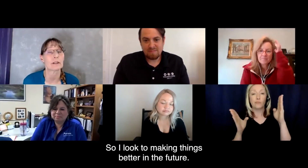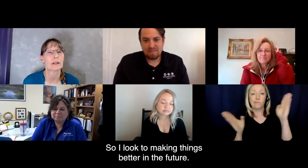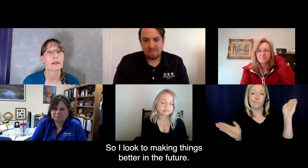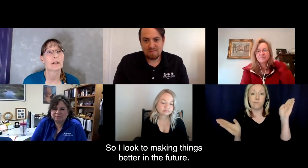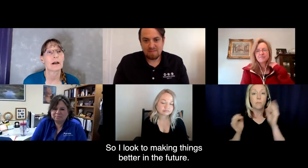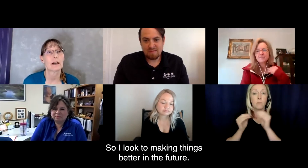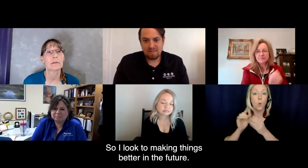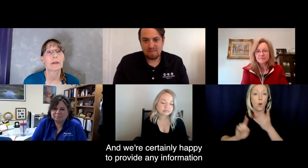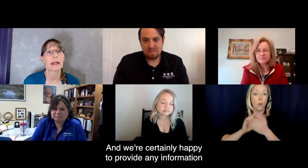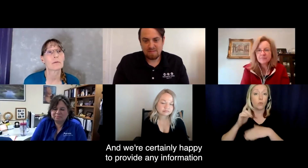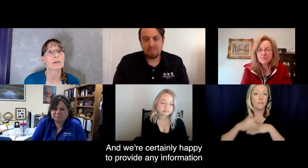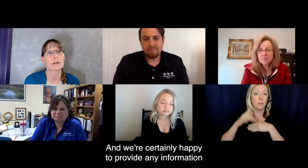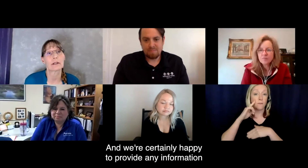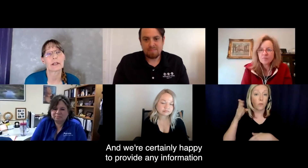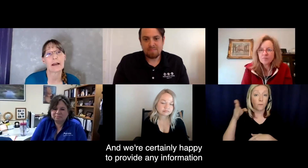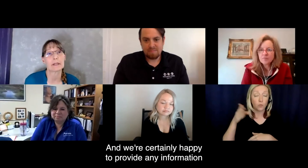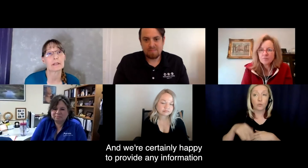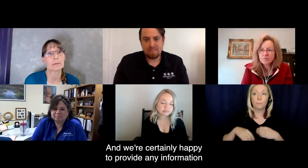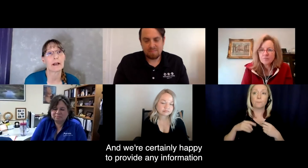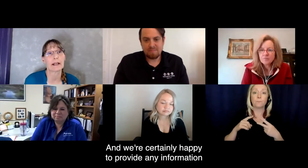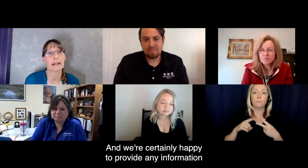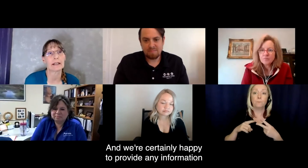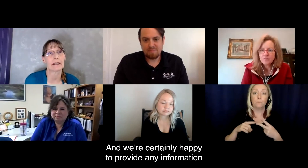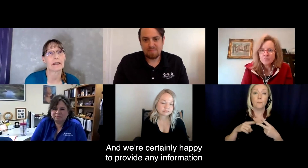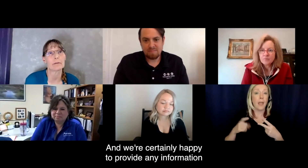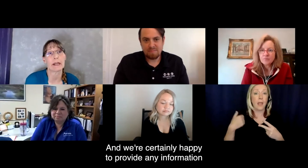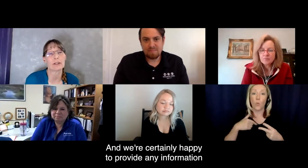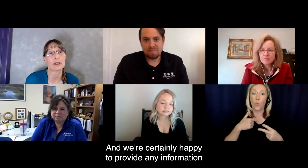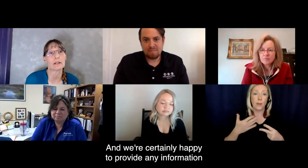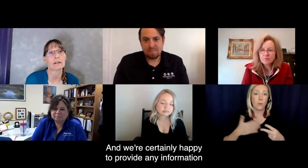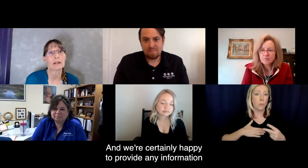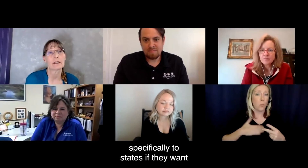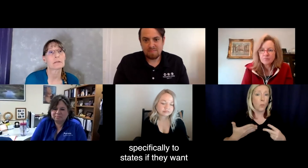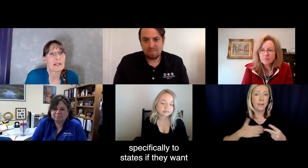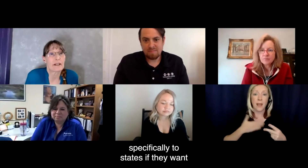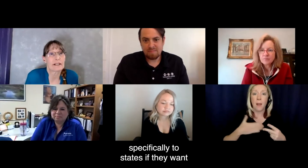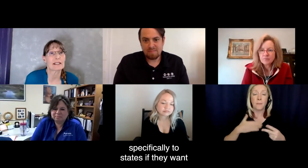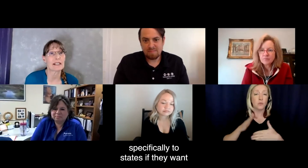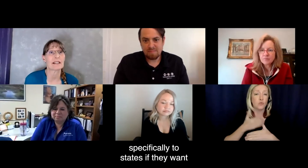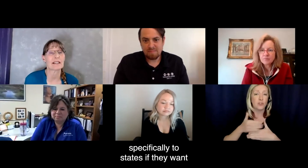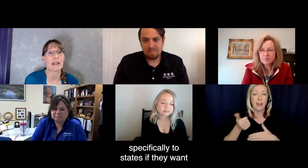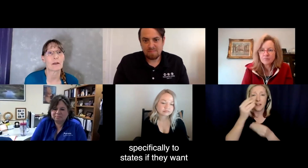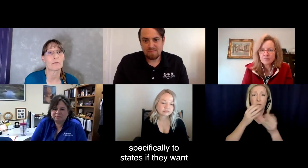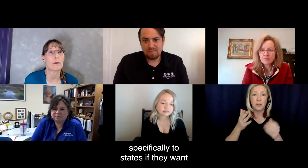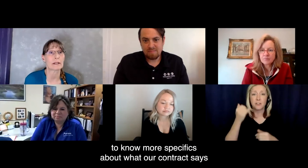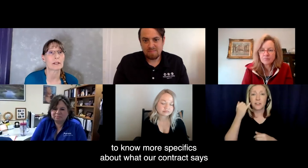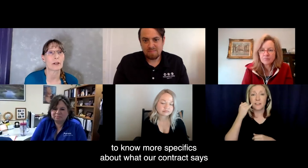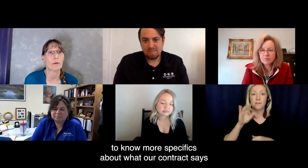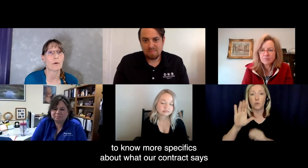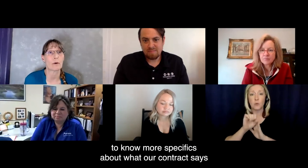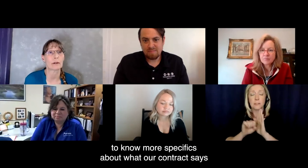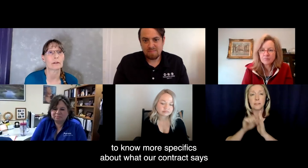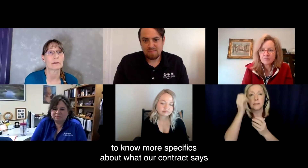future. And we're certainly happy to provide any information specifically to states if they want to